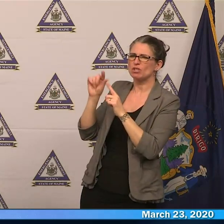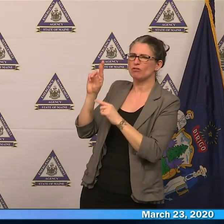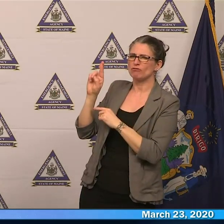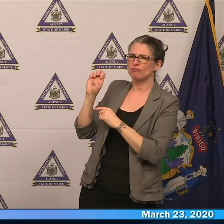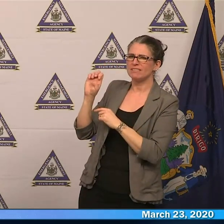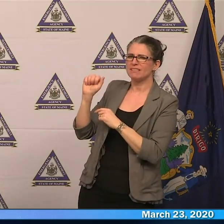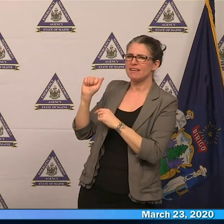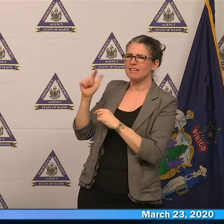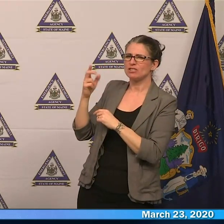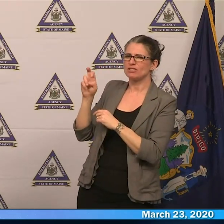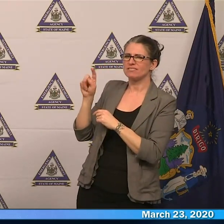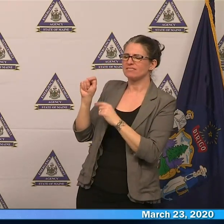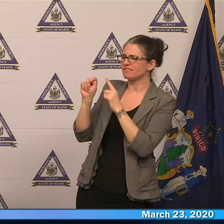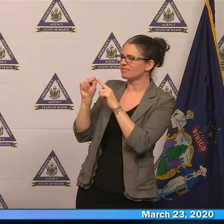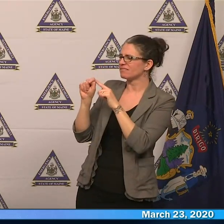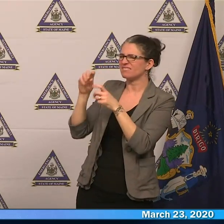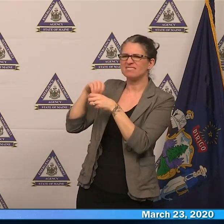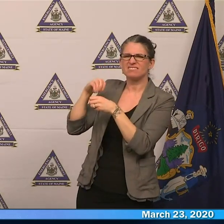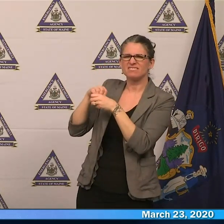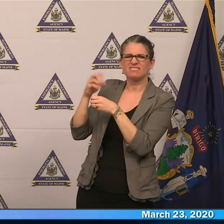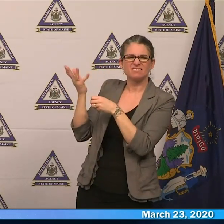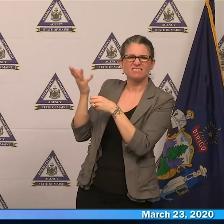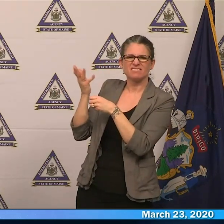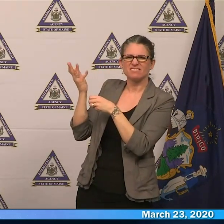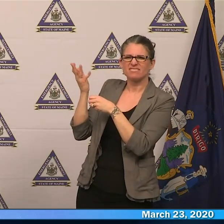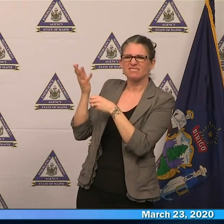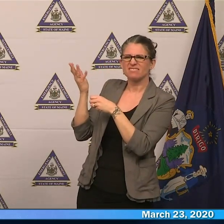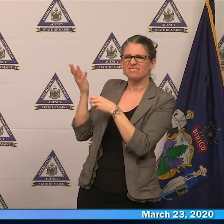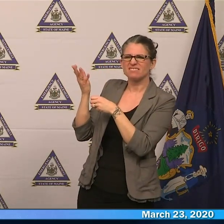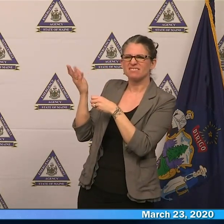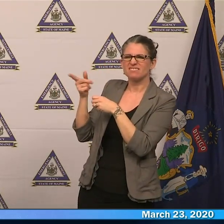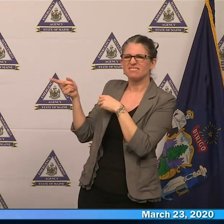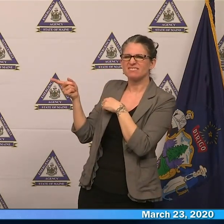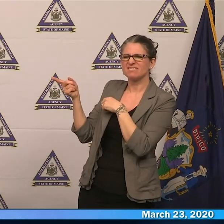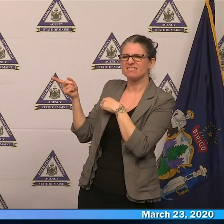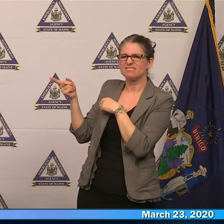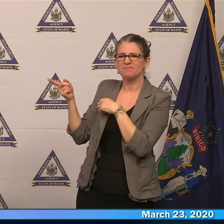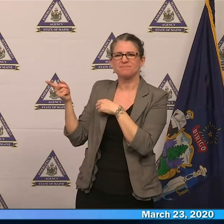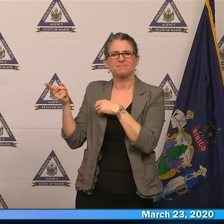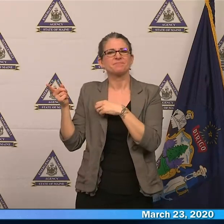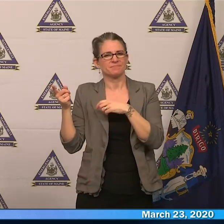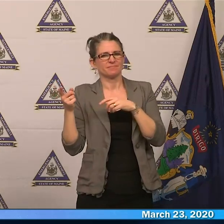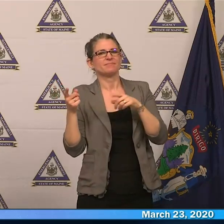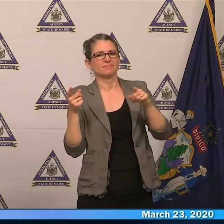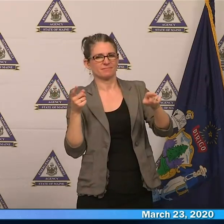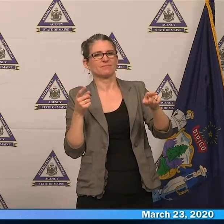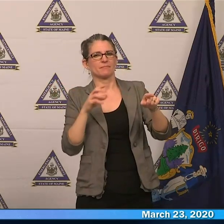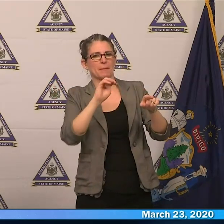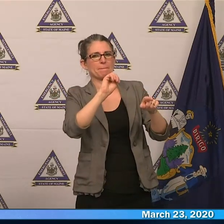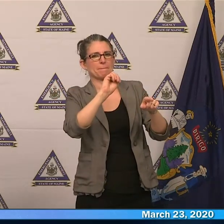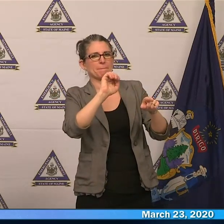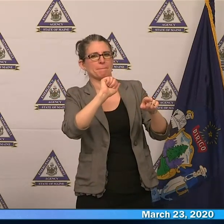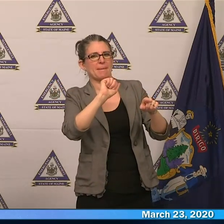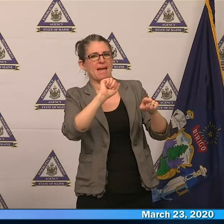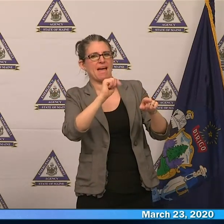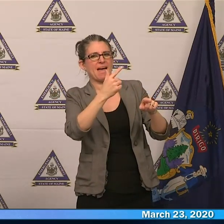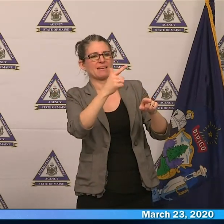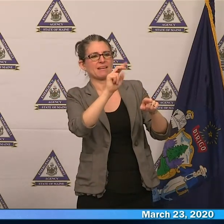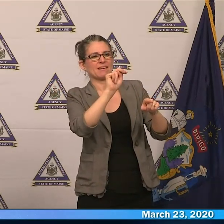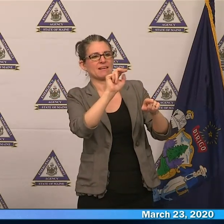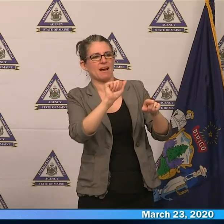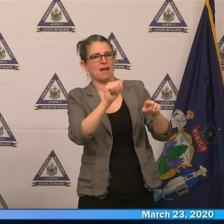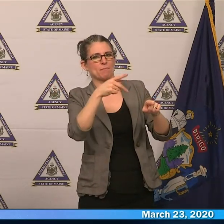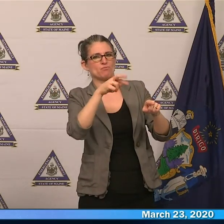Several times. Yep. It's called the, I'll get you the exact title. It's called MagnaPure. It's made by Roche. We'll get you the exact title of it. But